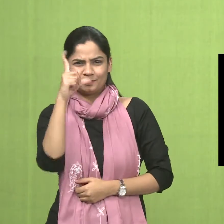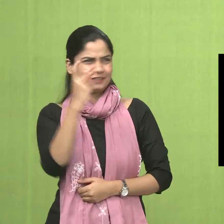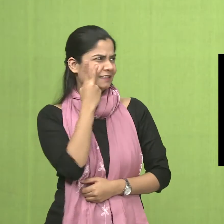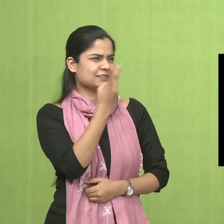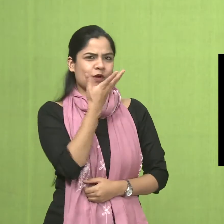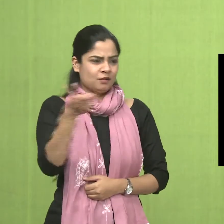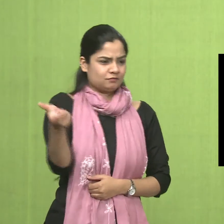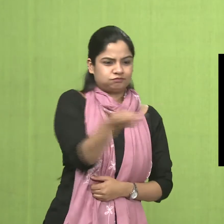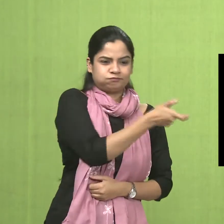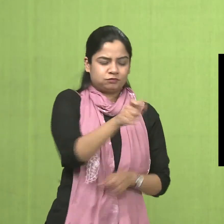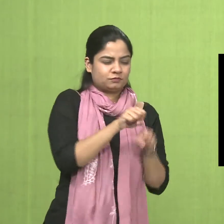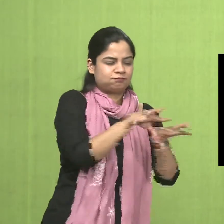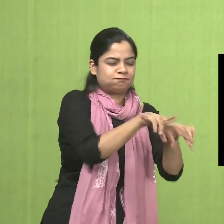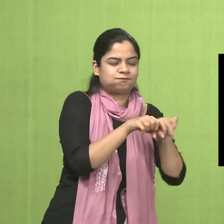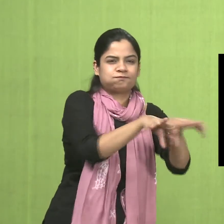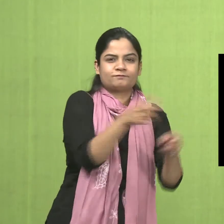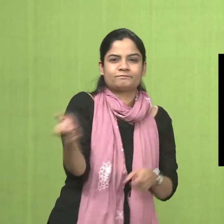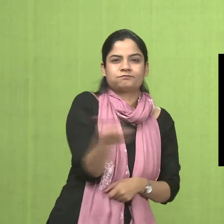So, droplet dropping is called sprinkle water.